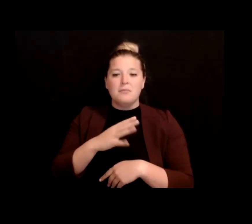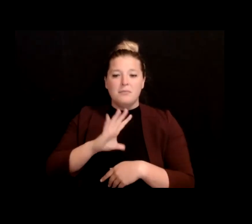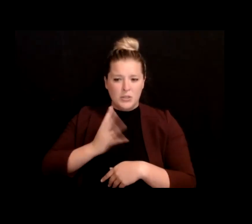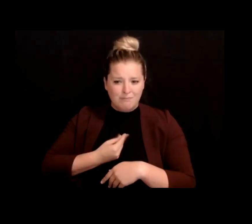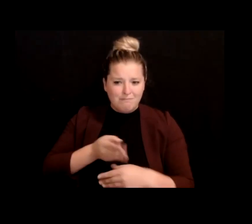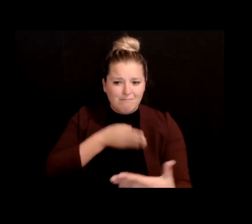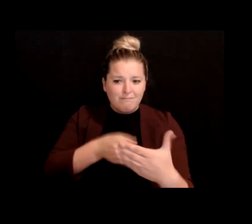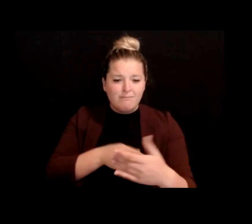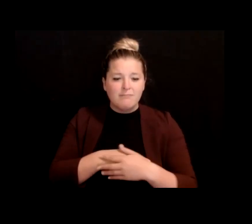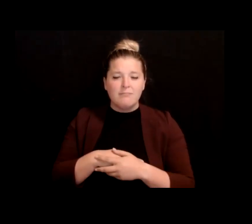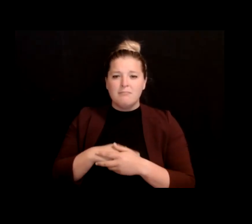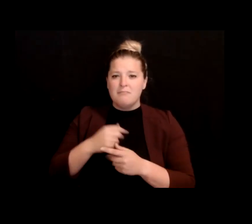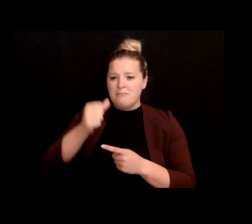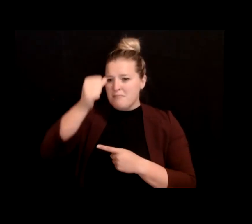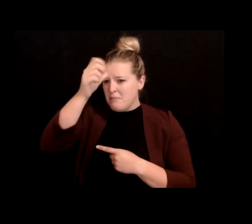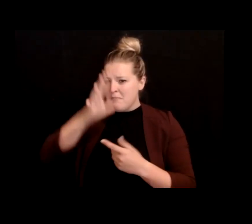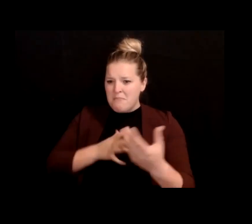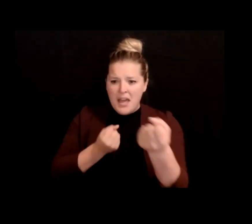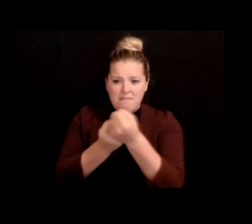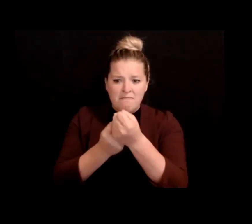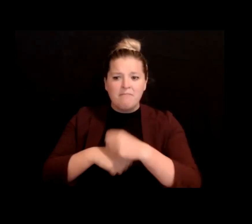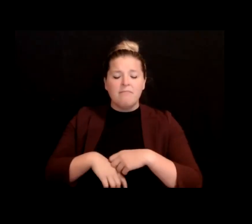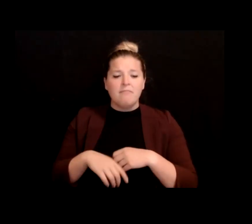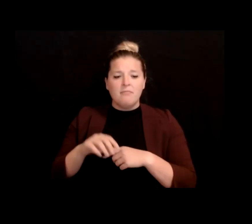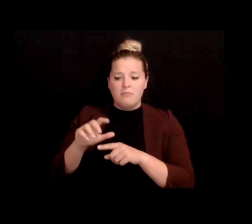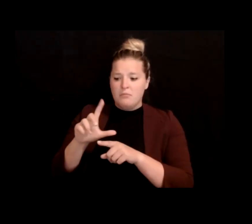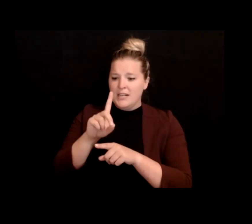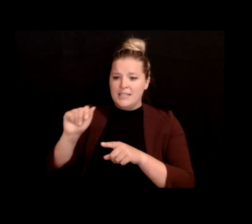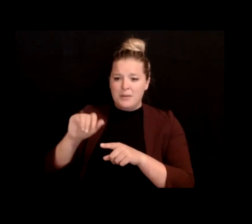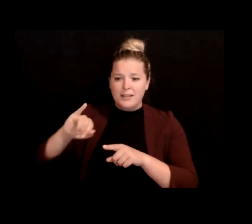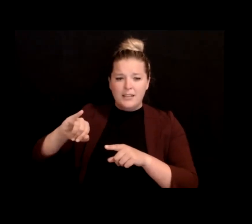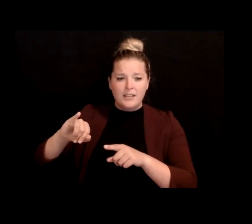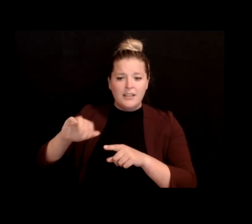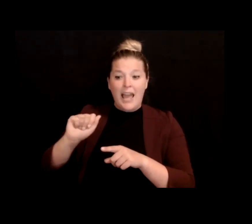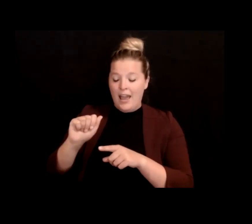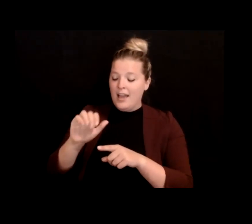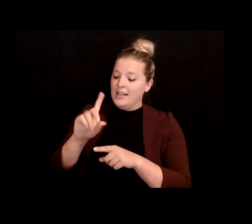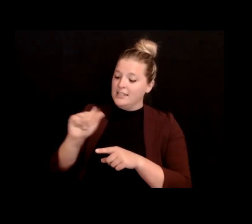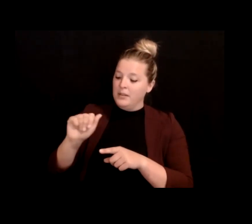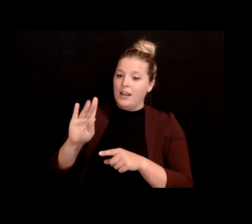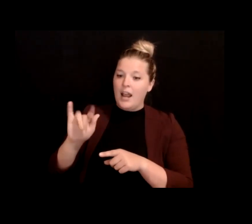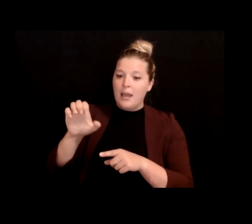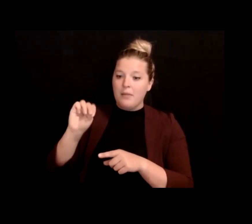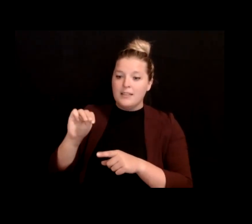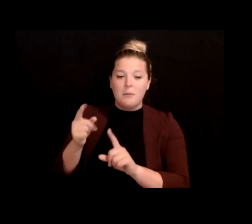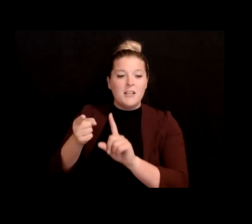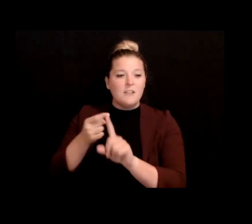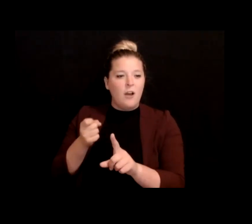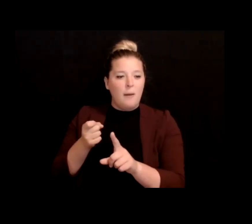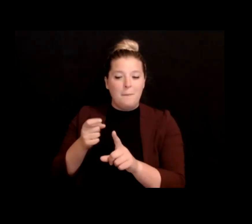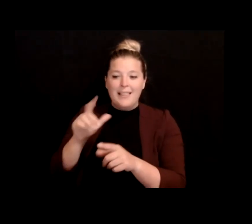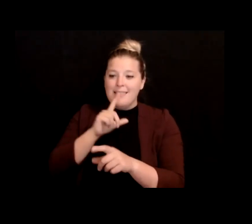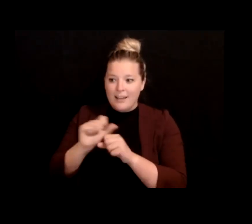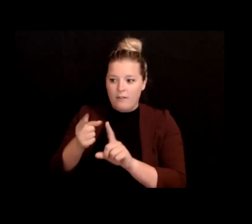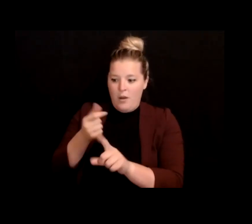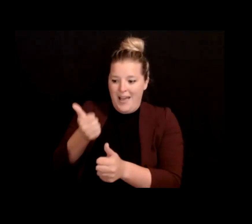misogyny. Disability oppression or ableism is necessary for and arises out of every other form of oppression